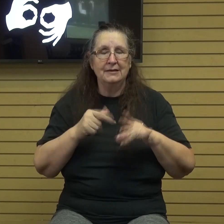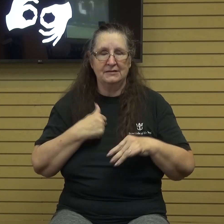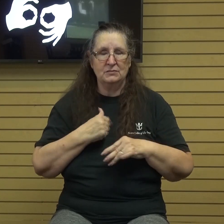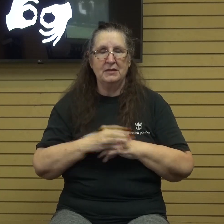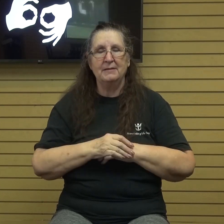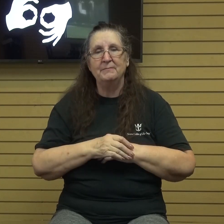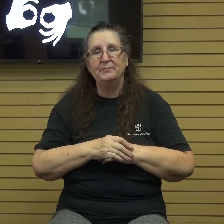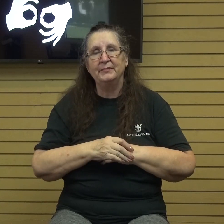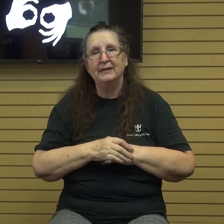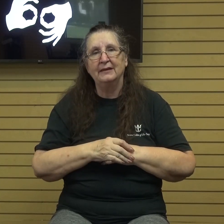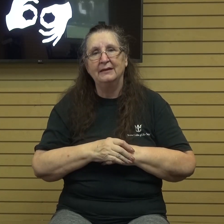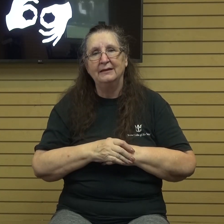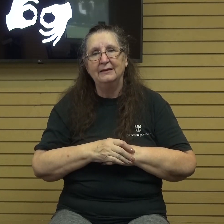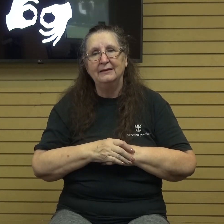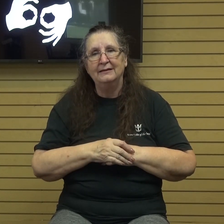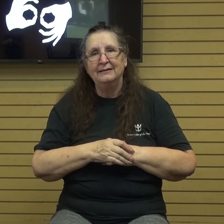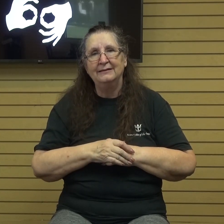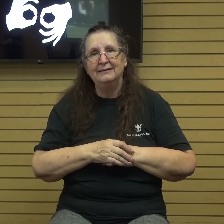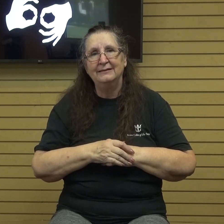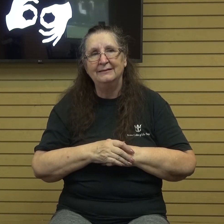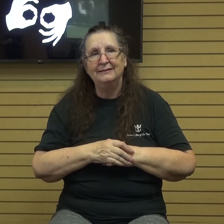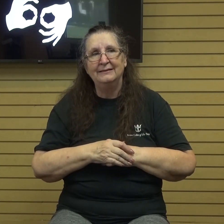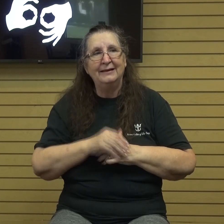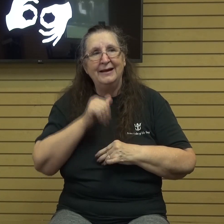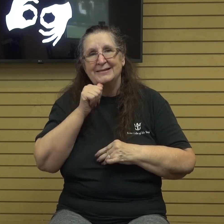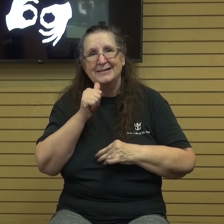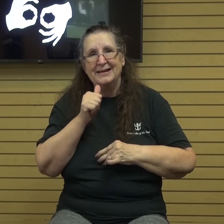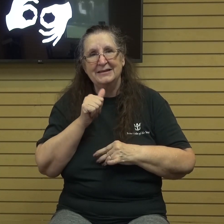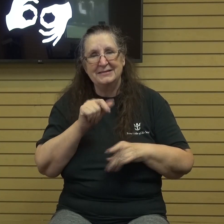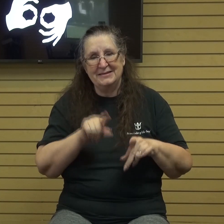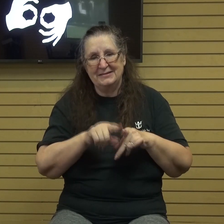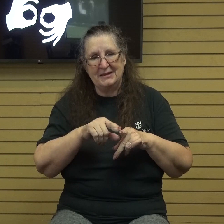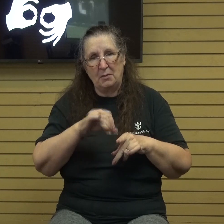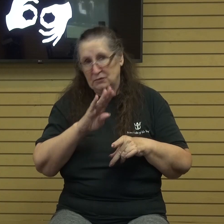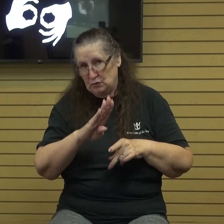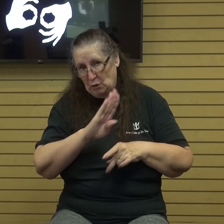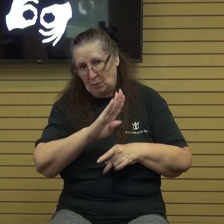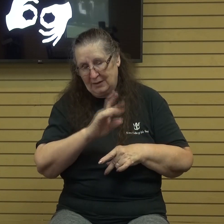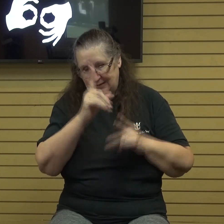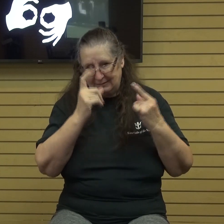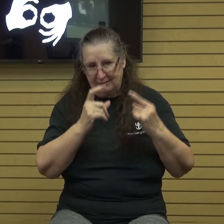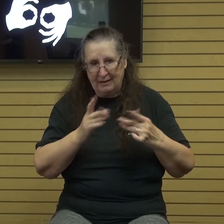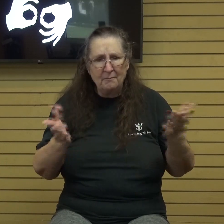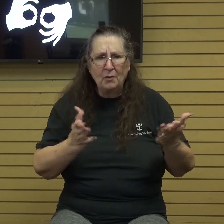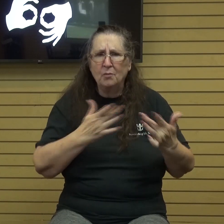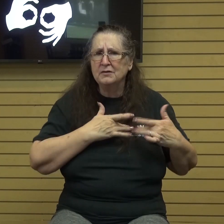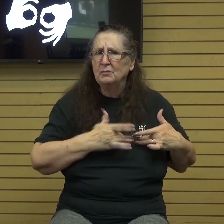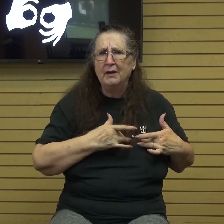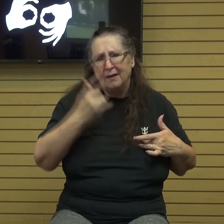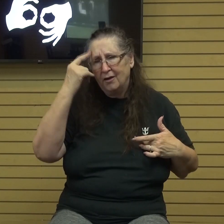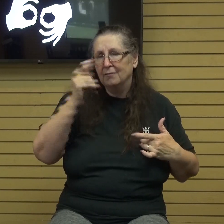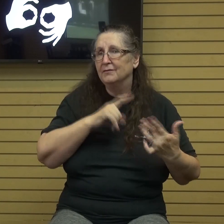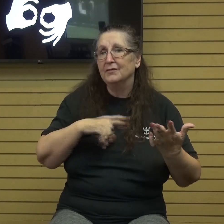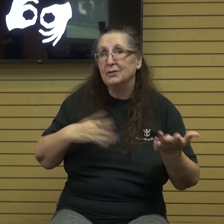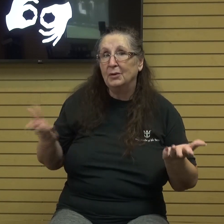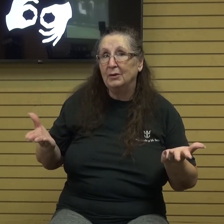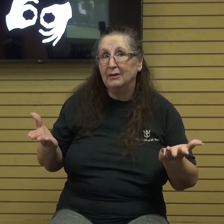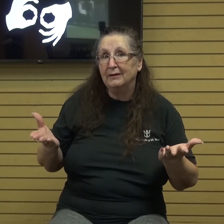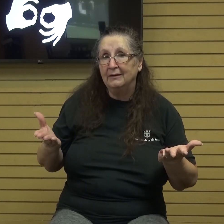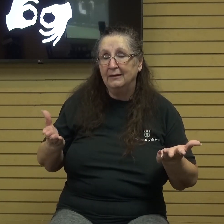so it's not as crazy as Job's test, but still, it's what was my heart to the Lord? Was I really wanting to